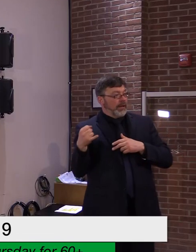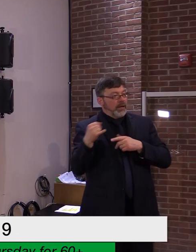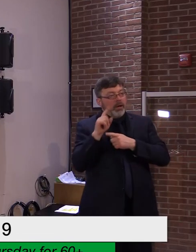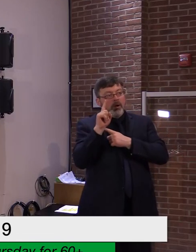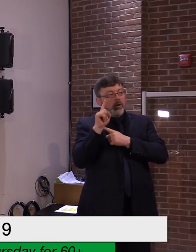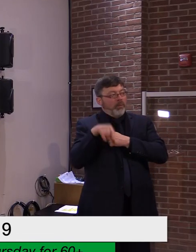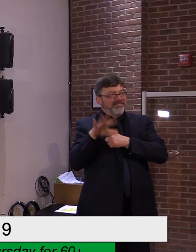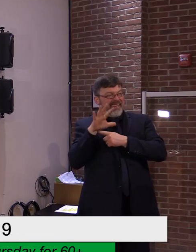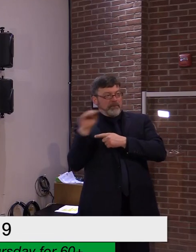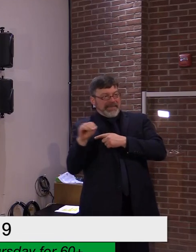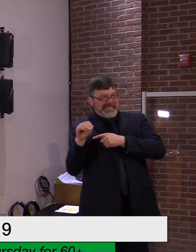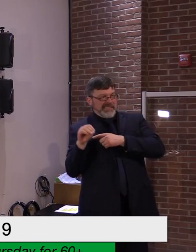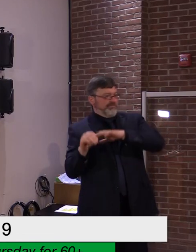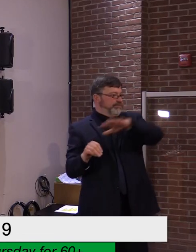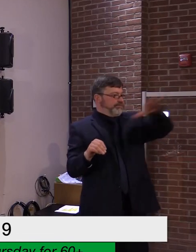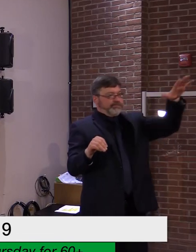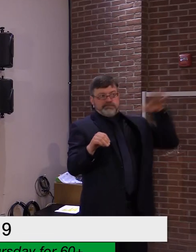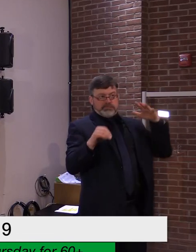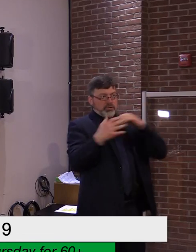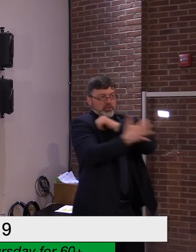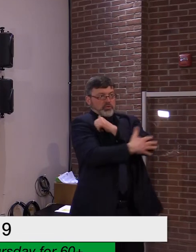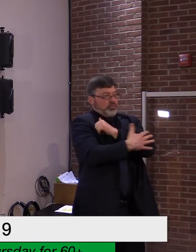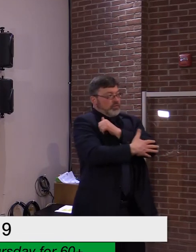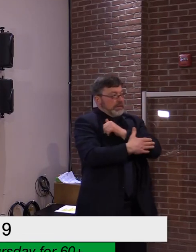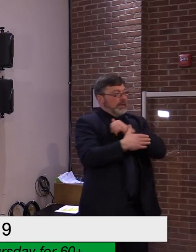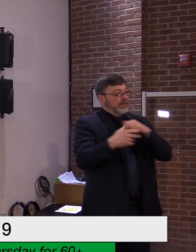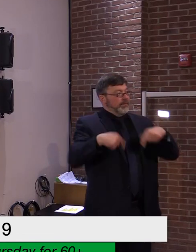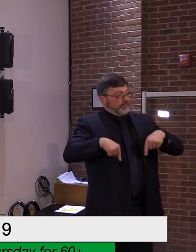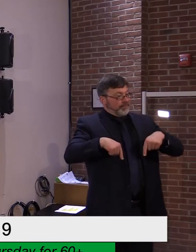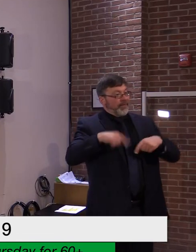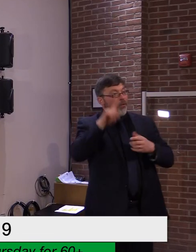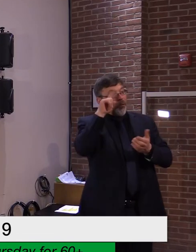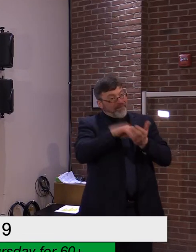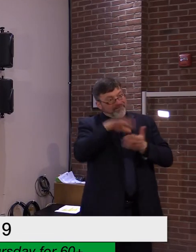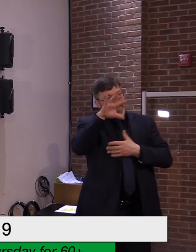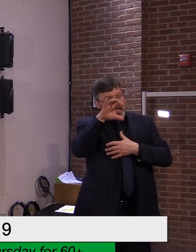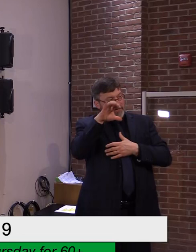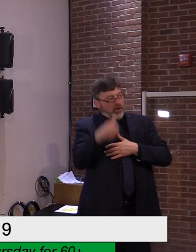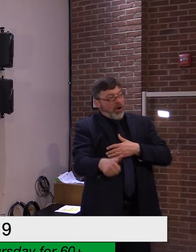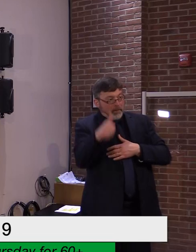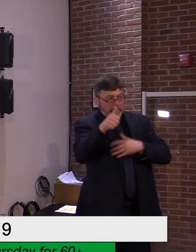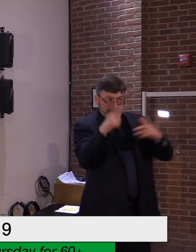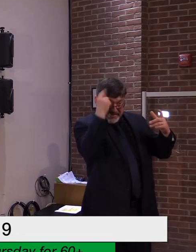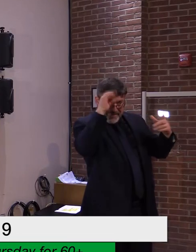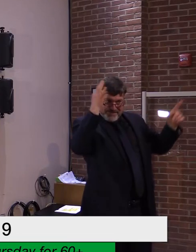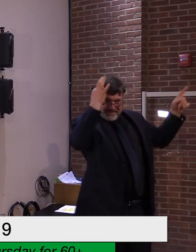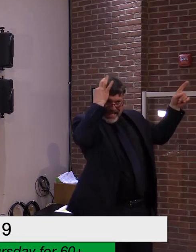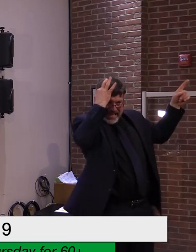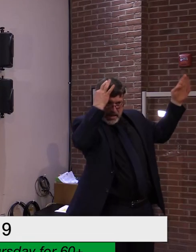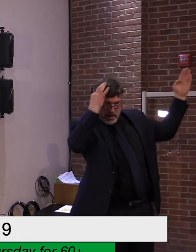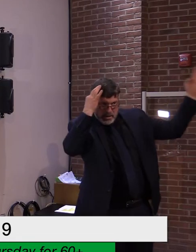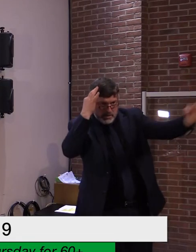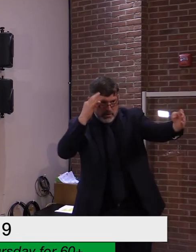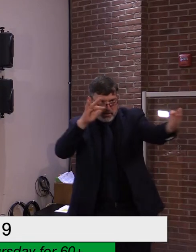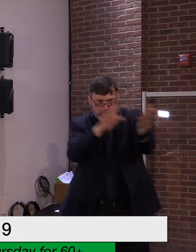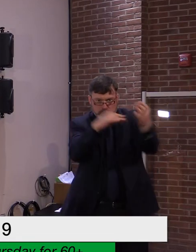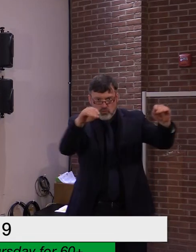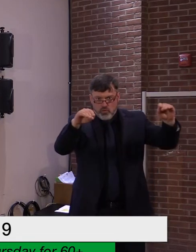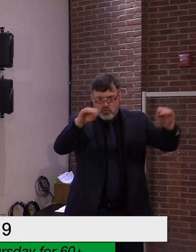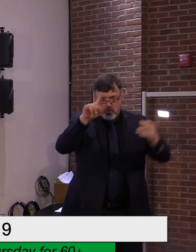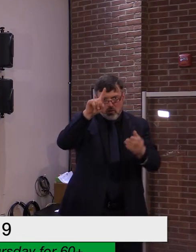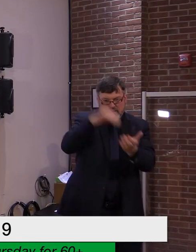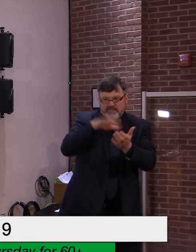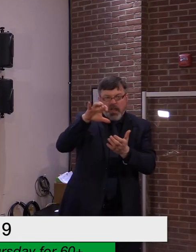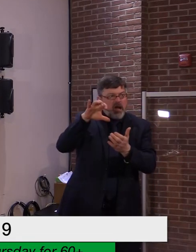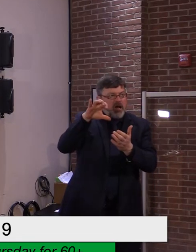2,500 doses for Vermont. So when you add that all up, again, with one time and the